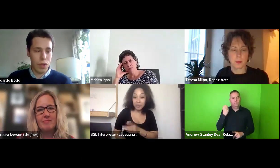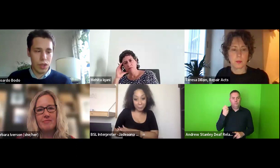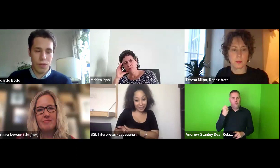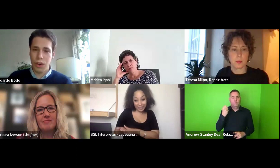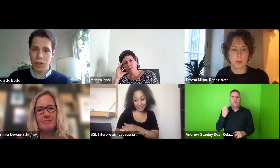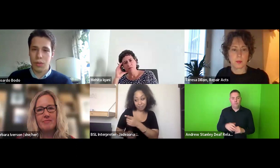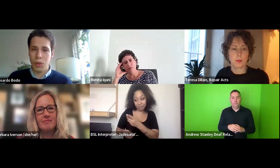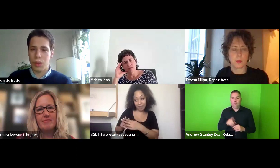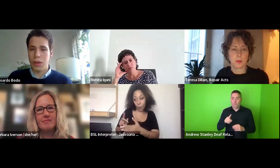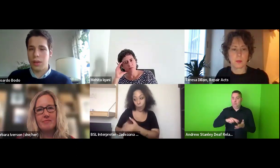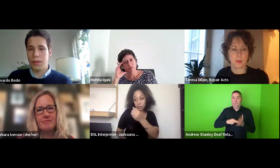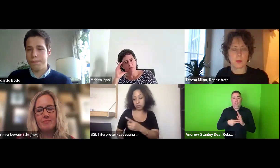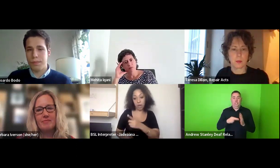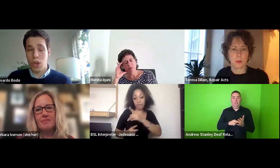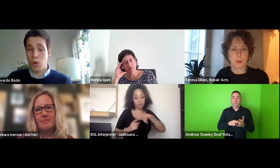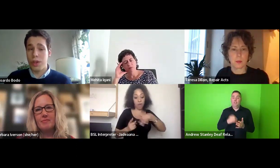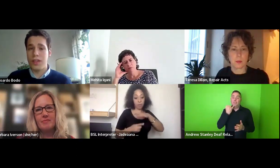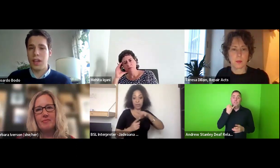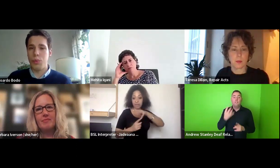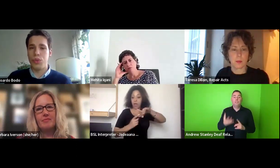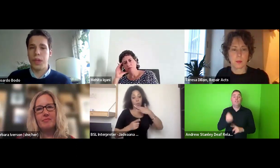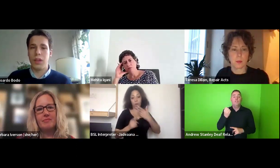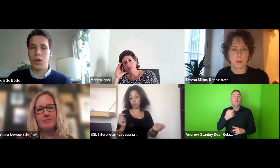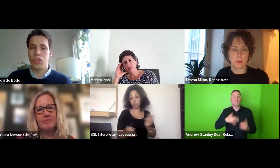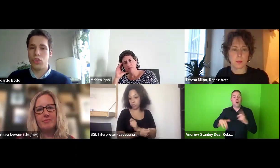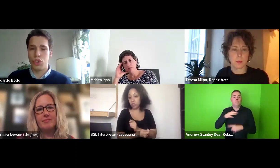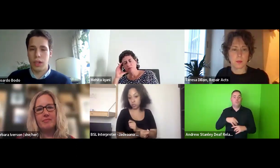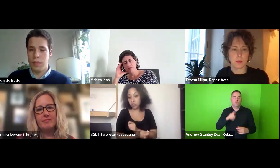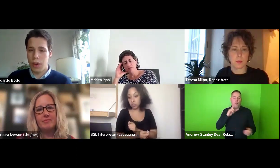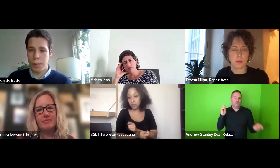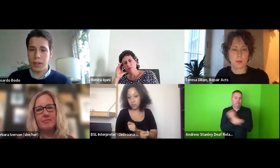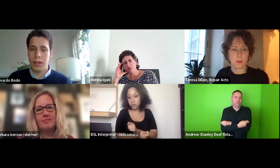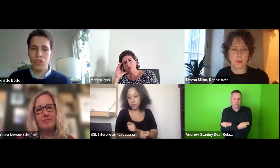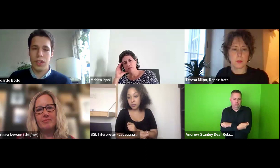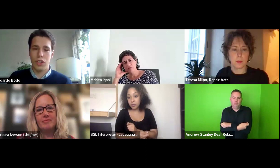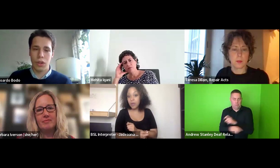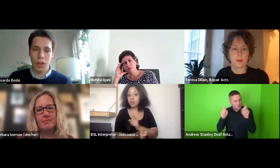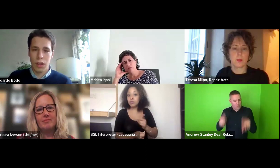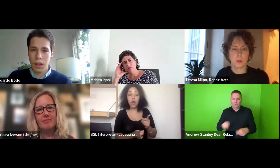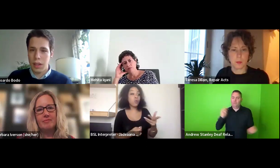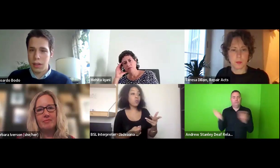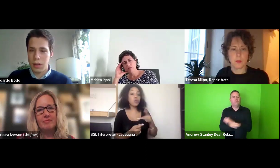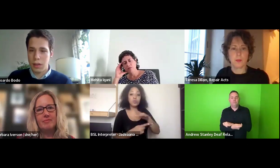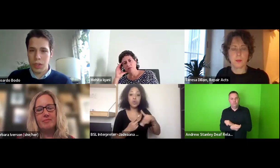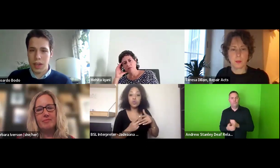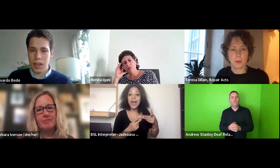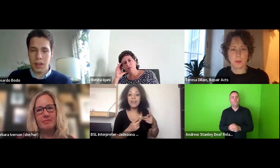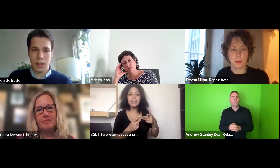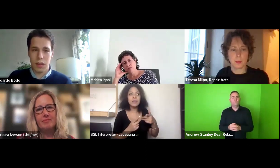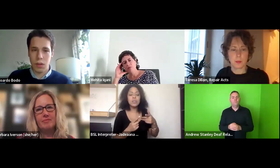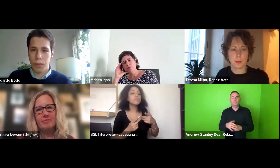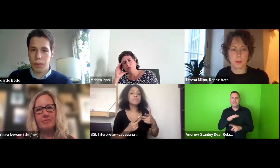very, very different. With we are already seeing a pushback on social and environmental legislation, and there